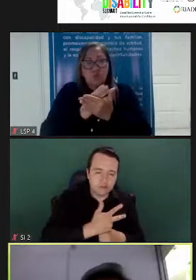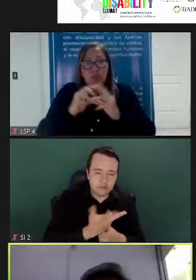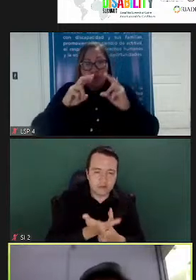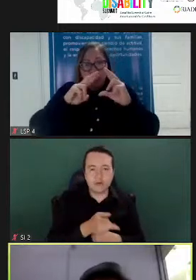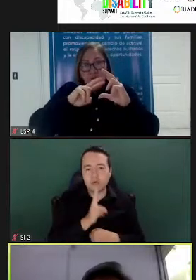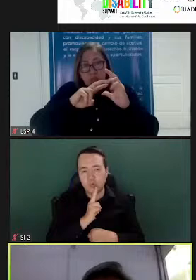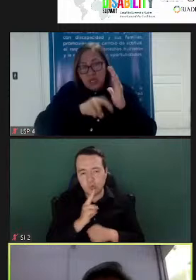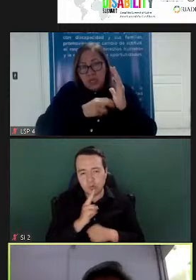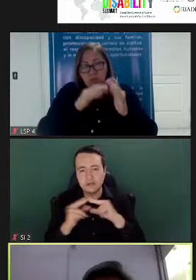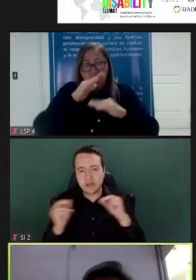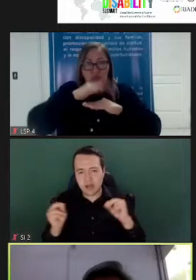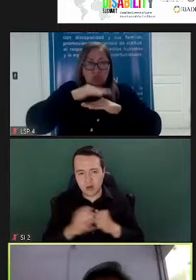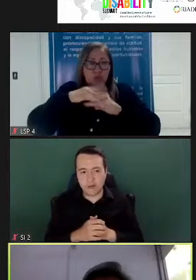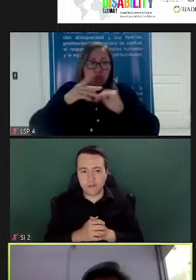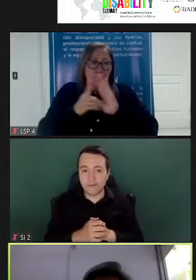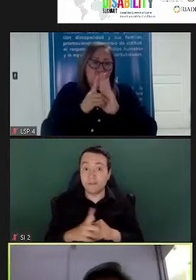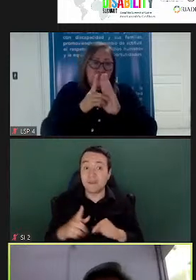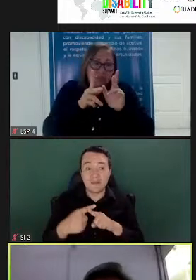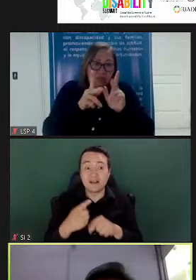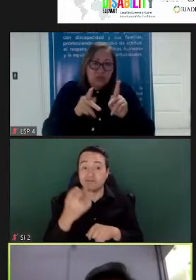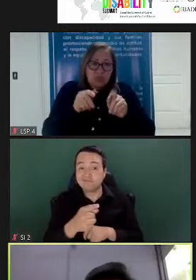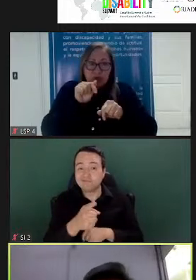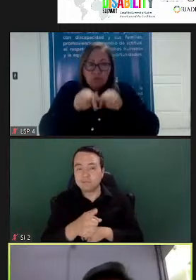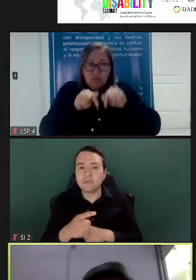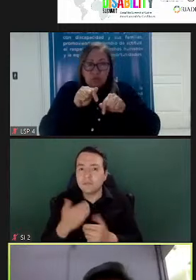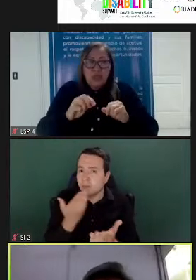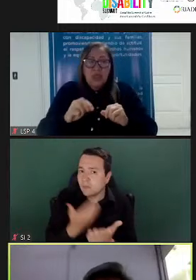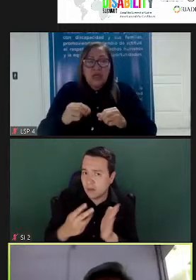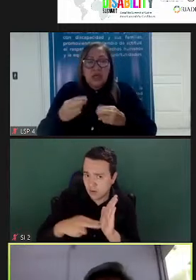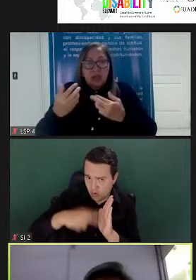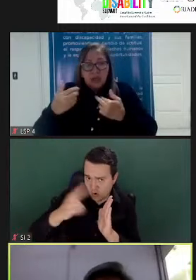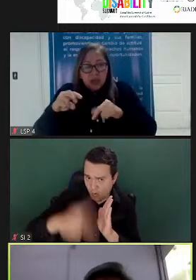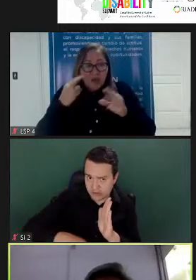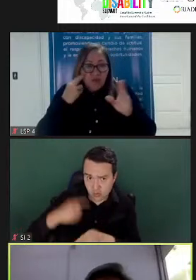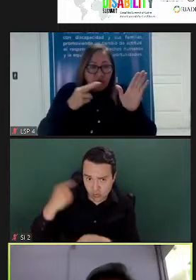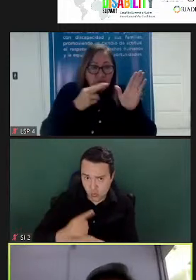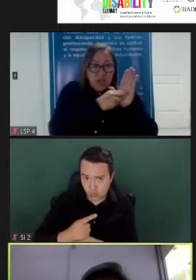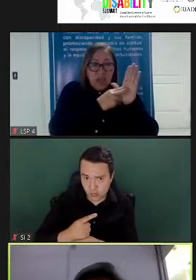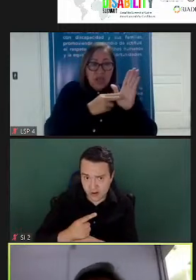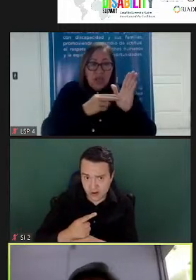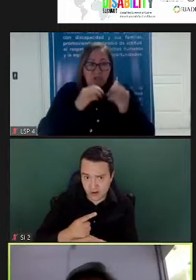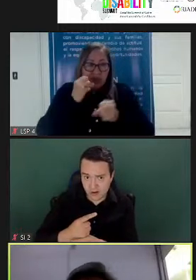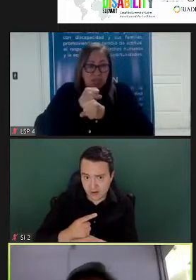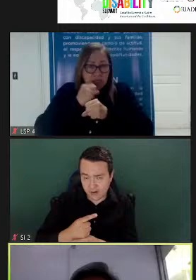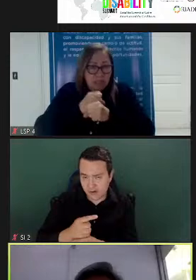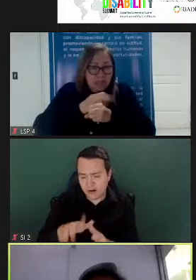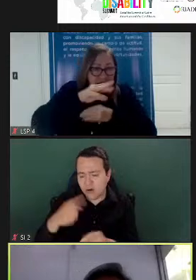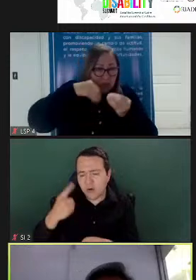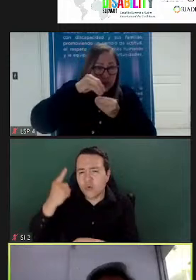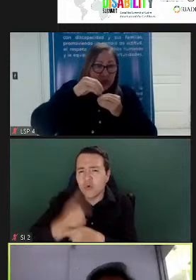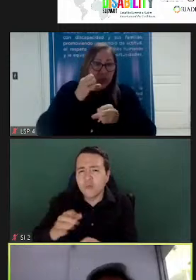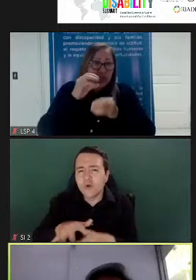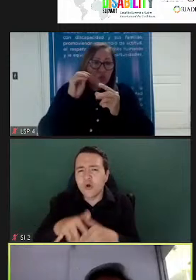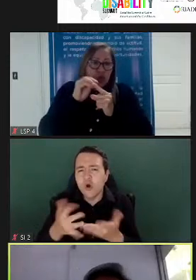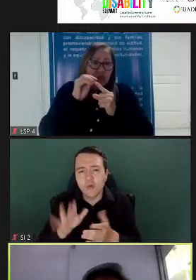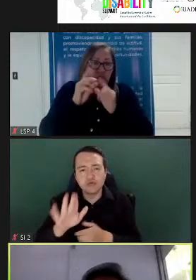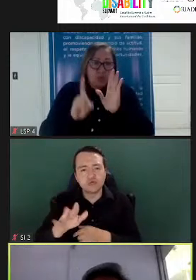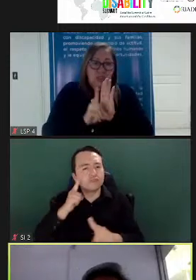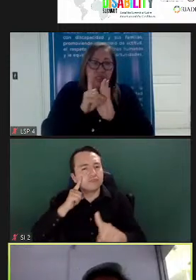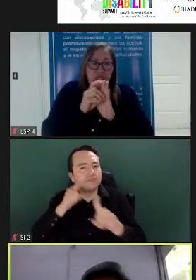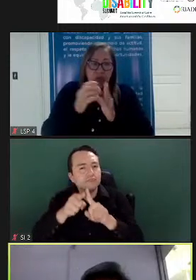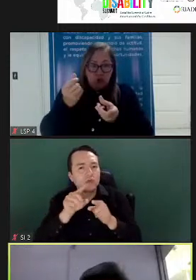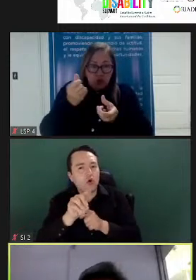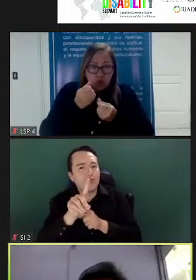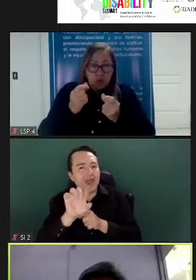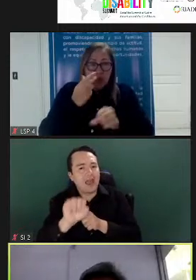the rights in the three countries guatemala under us and nicaragua and then knowing the level of compliance of the convention reflected in the